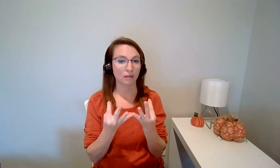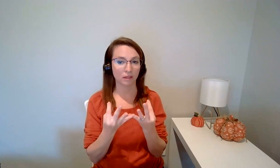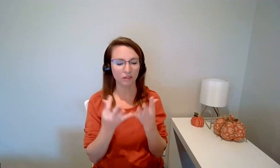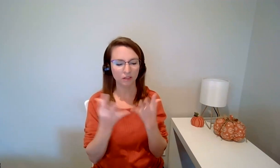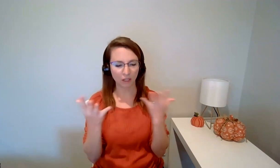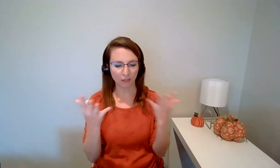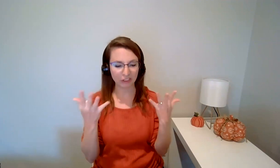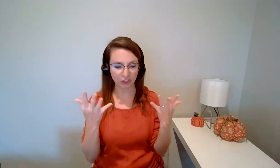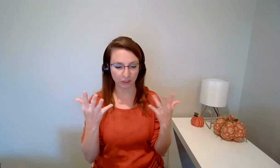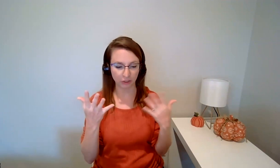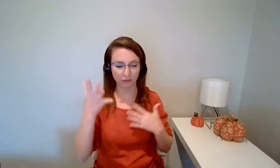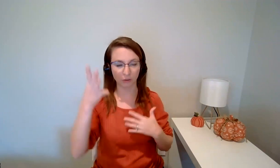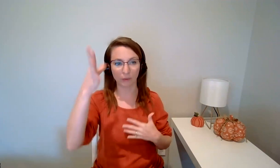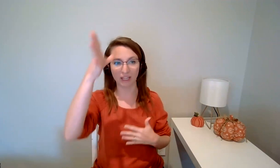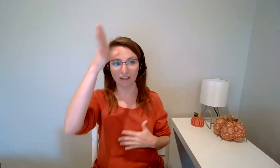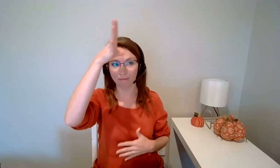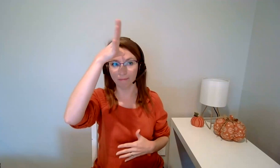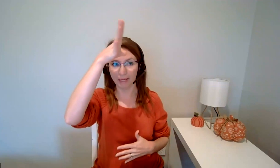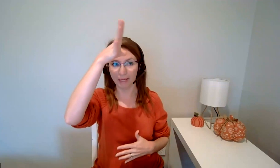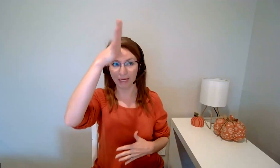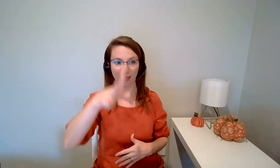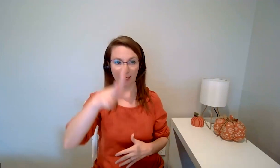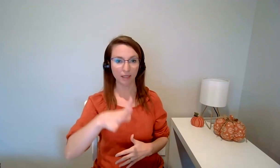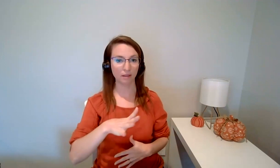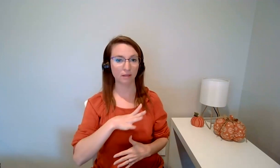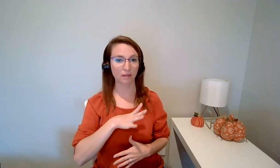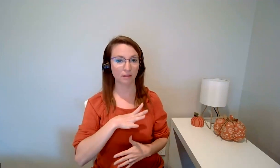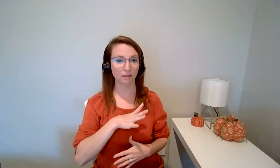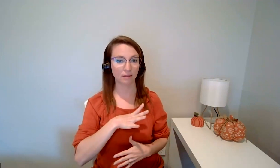And let's talk about gender. So we have man